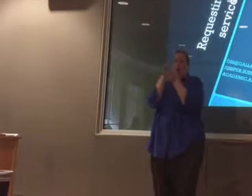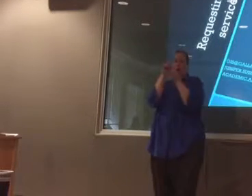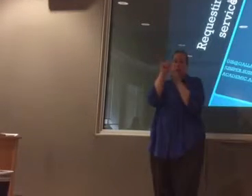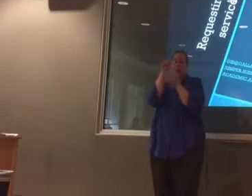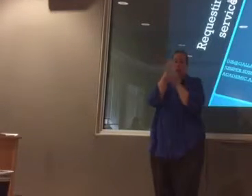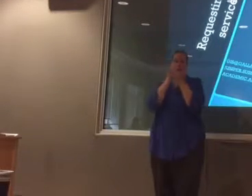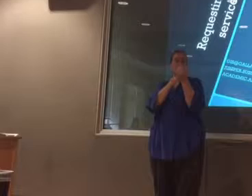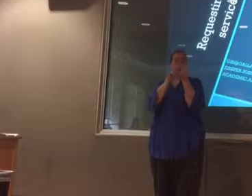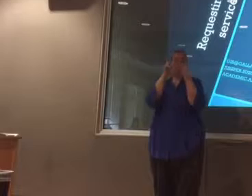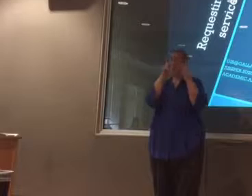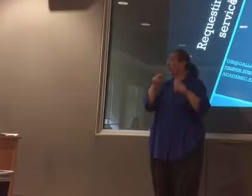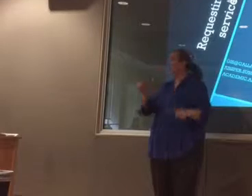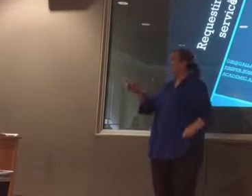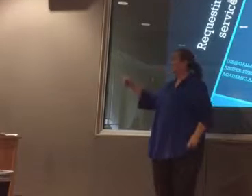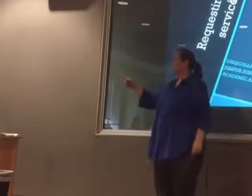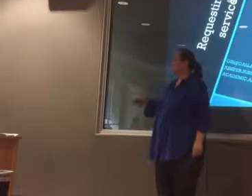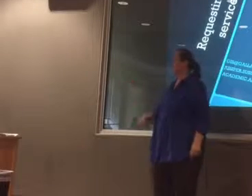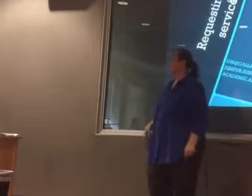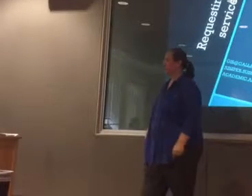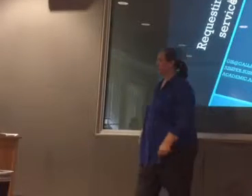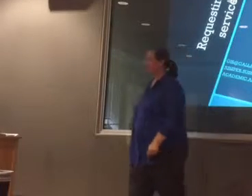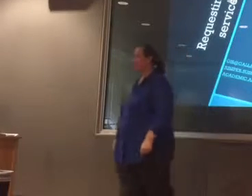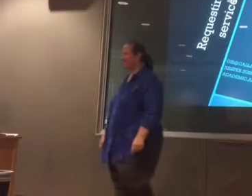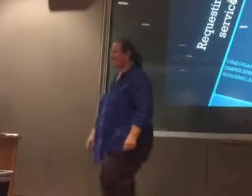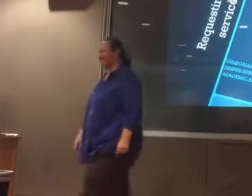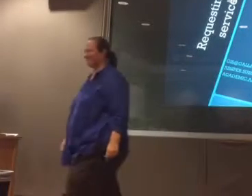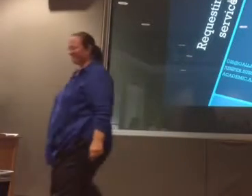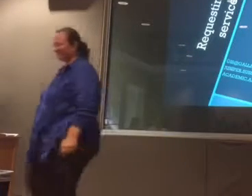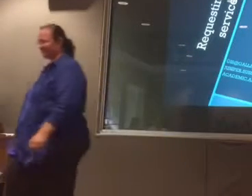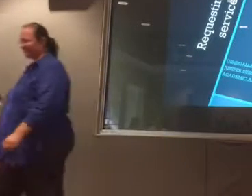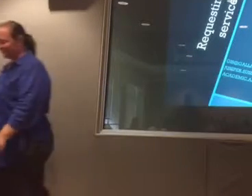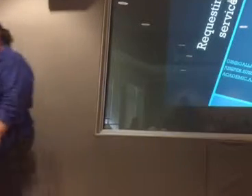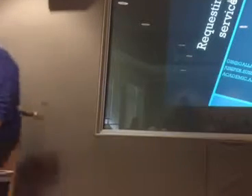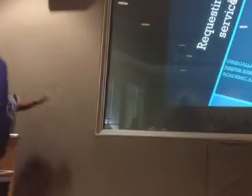Now I'm going to ask Darian to explain this part, actually, if you would.